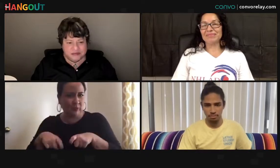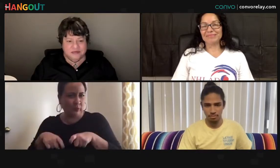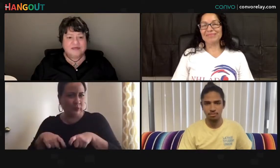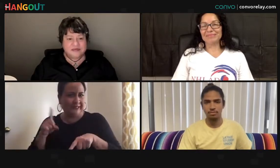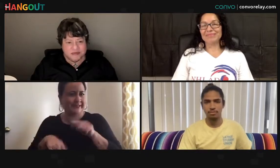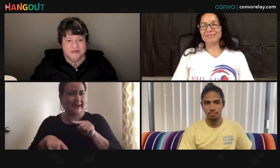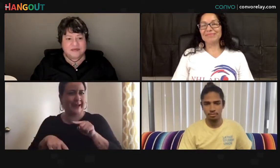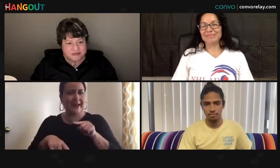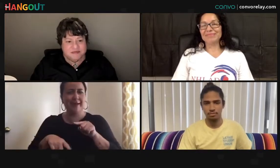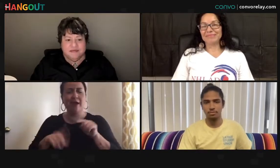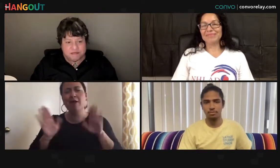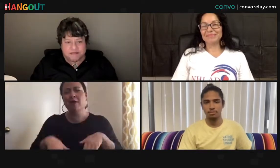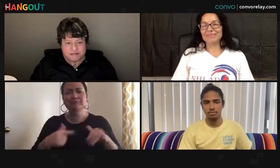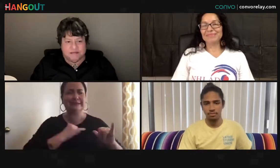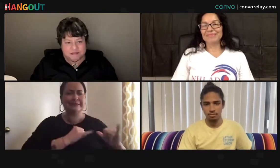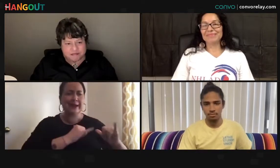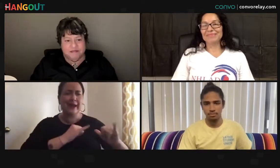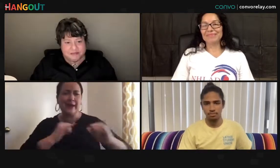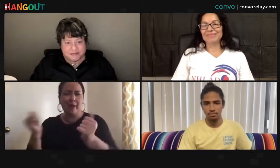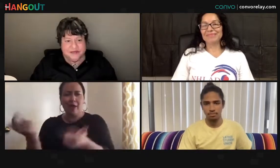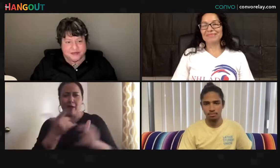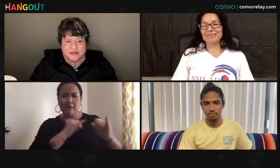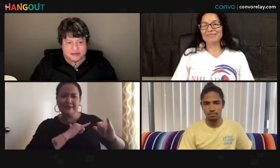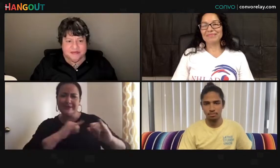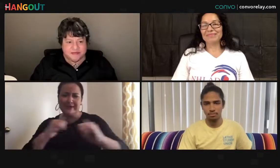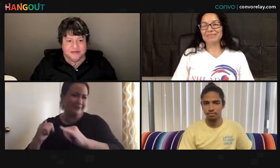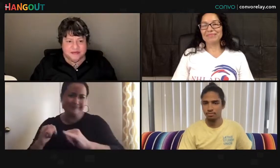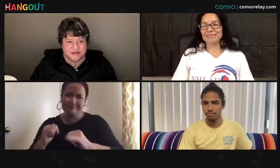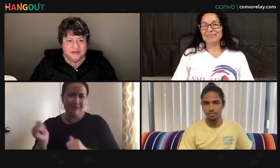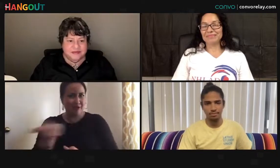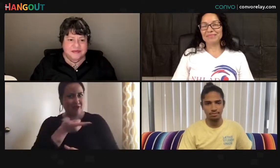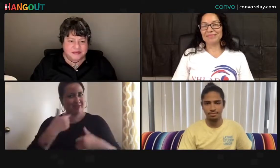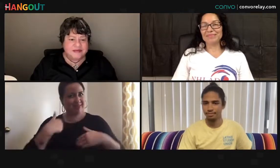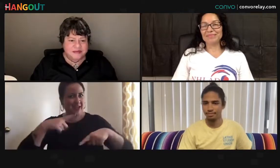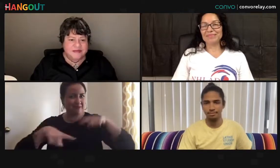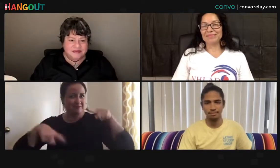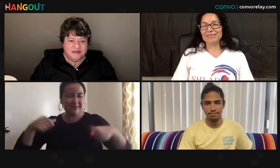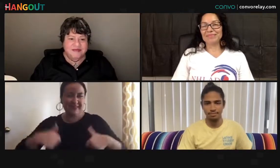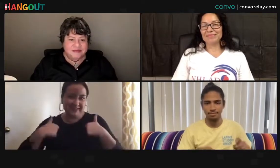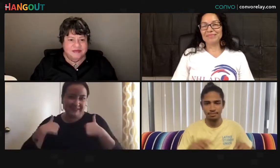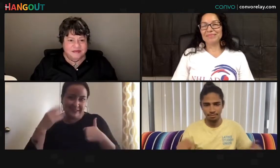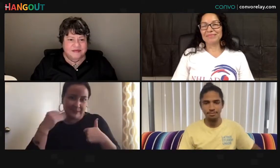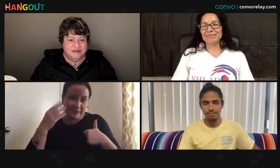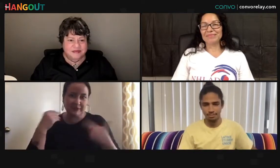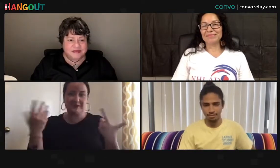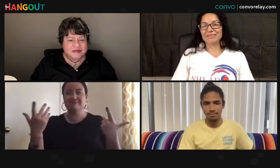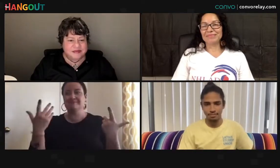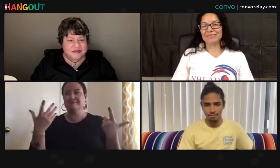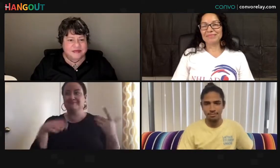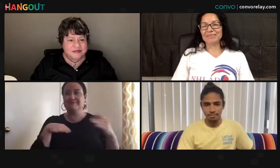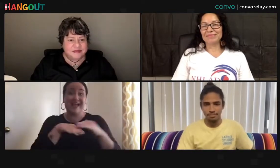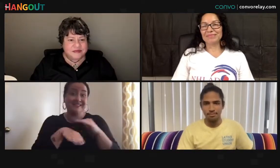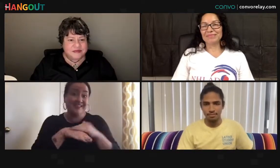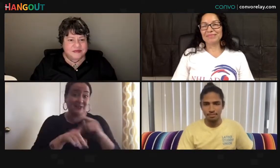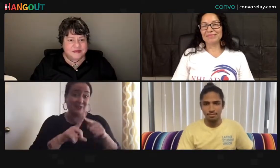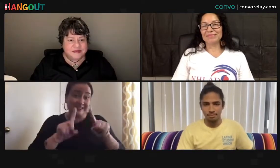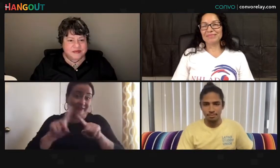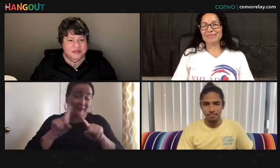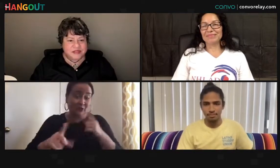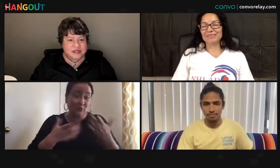my privilege as well. I couldn't just say, "Oh no, we're all the same." Because we all have various life experiences and access